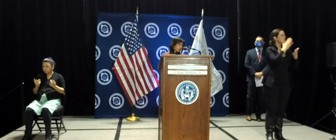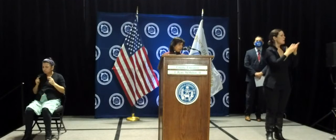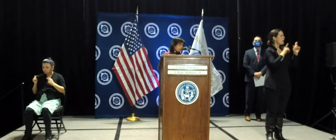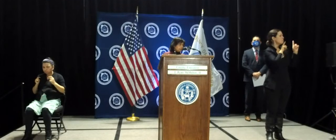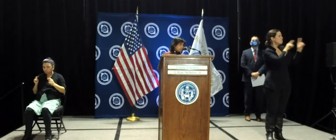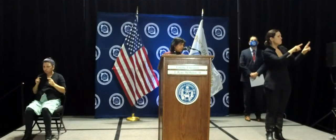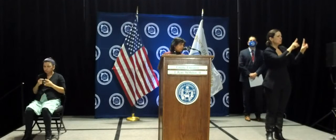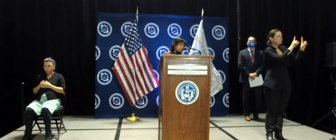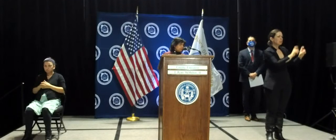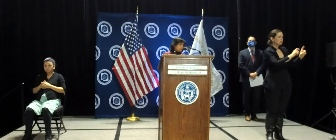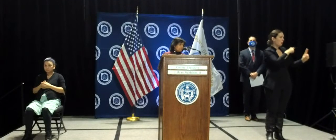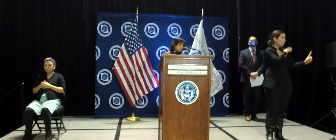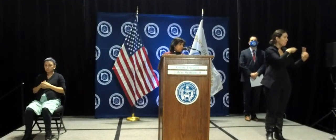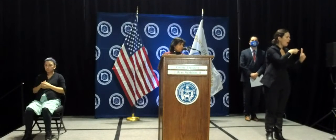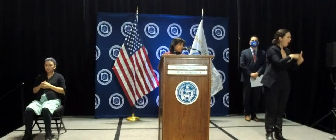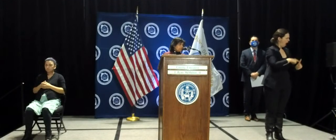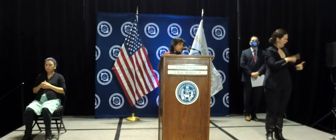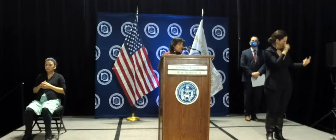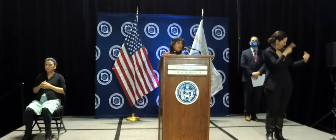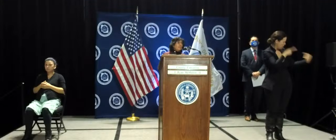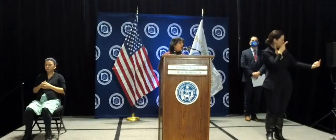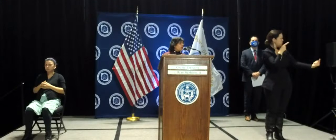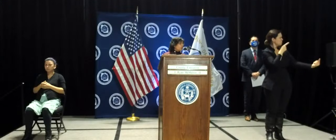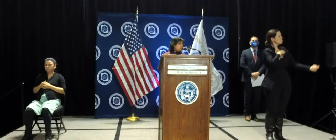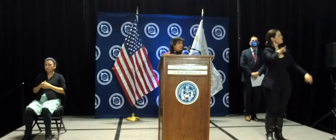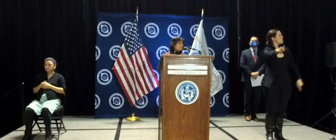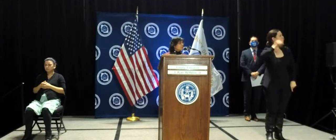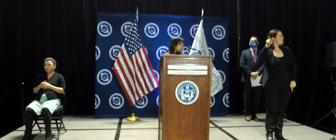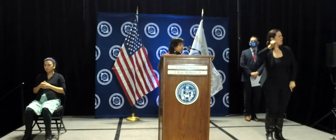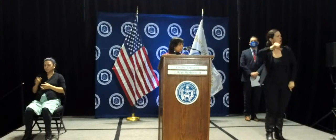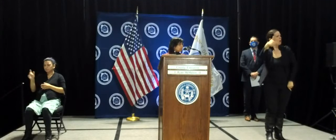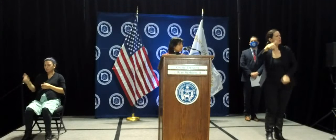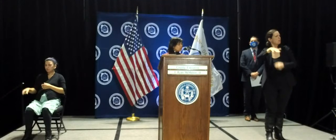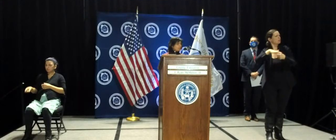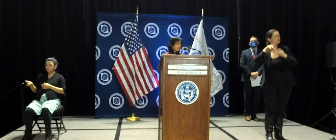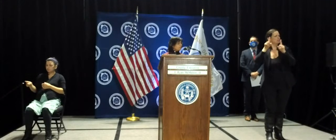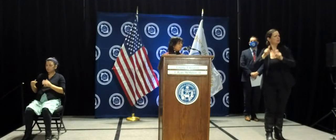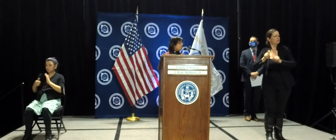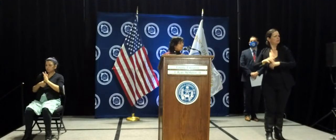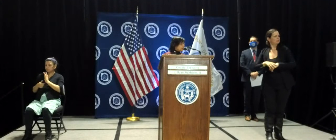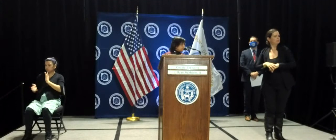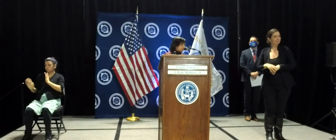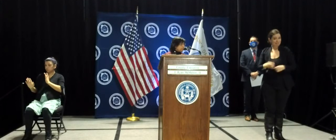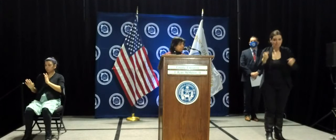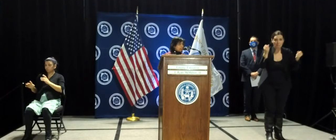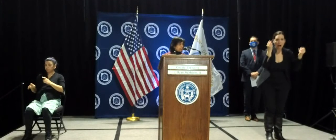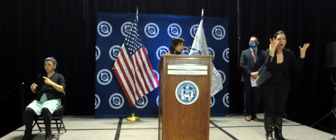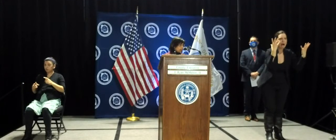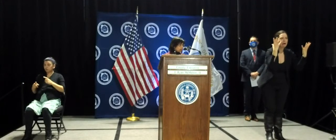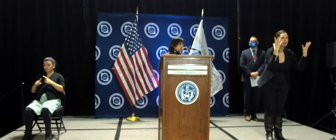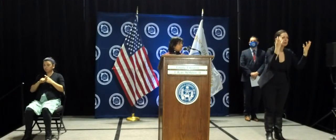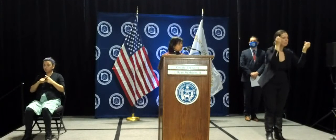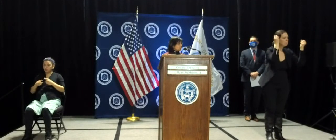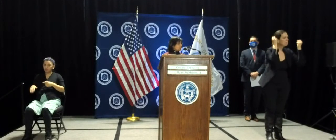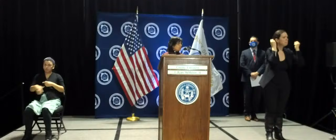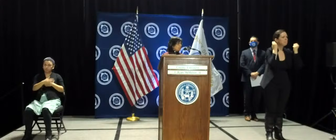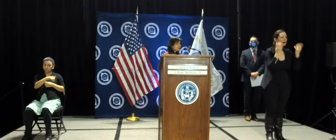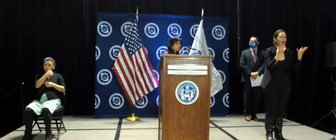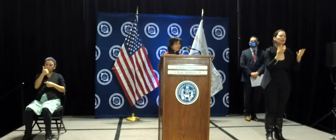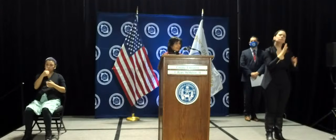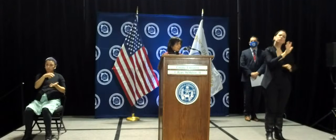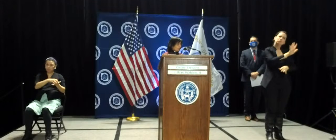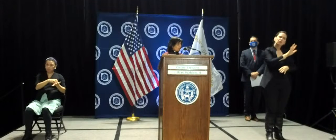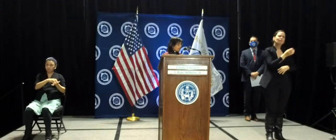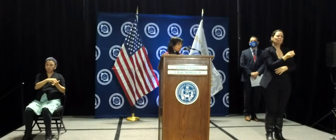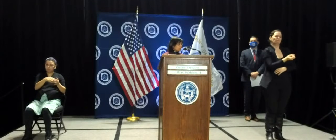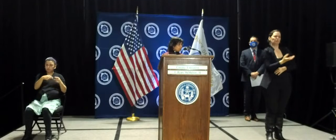once. Right. Are you seeing like large numbers? No, we are seeing small numbers, but I have seen enough that it raised my concern. I